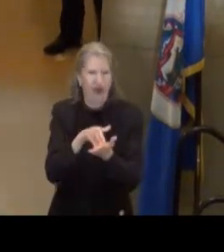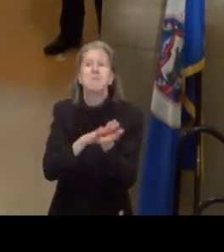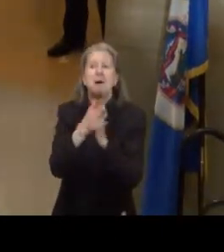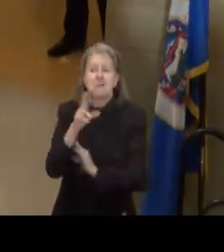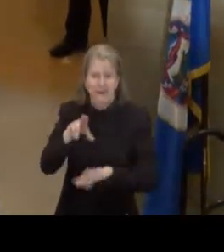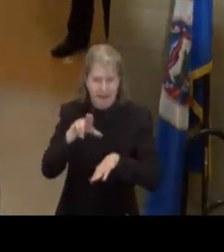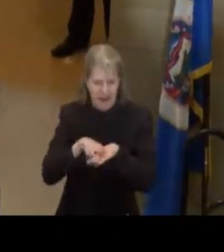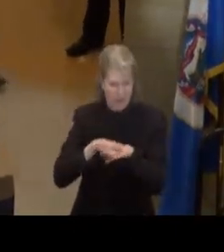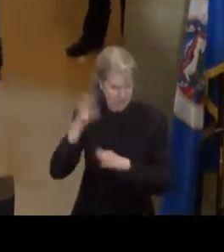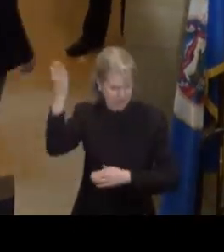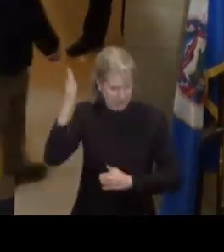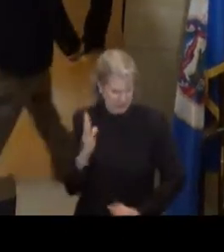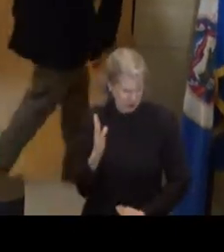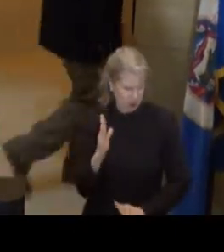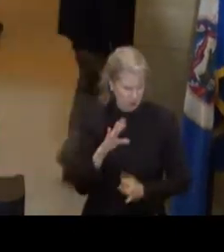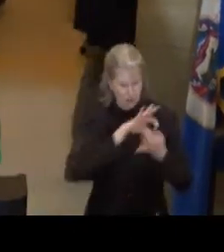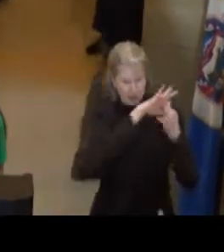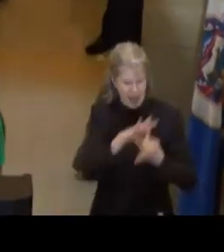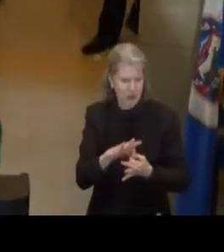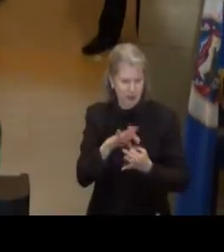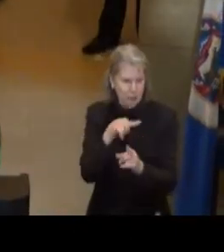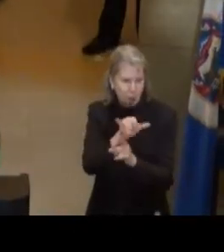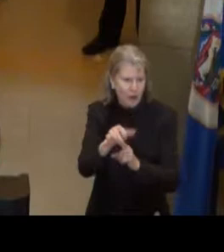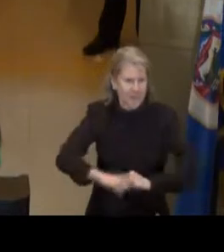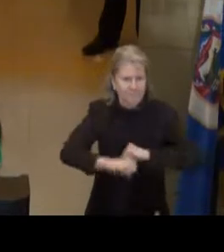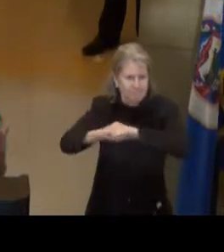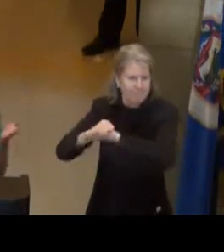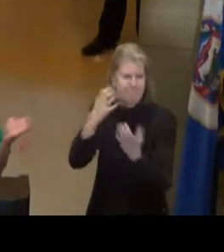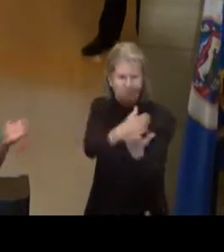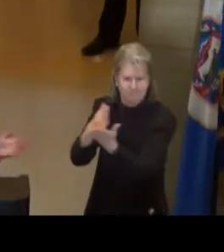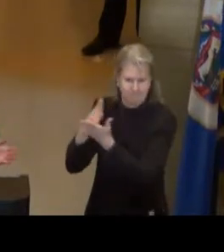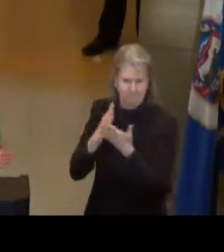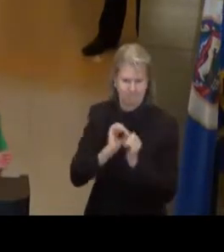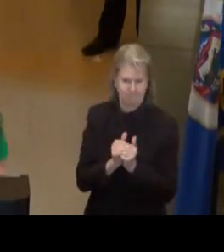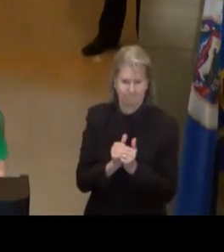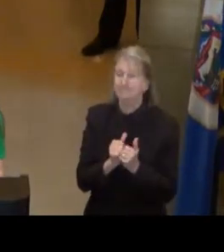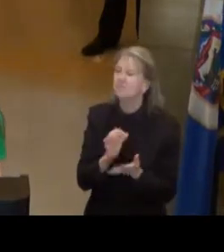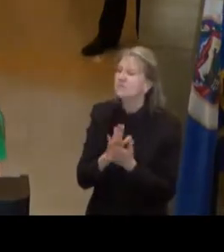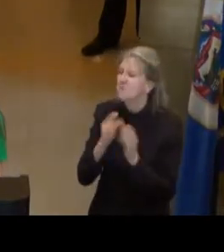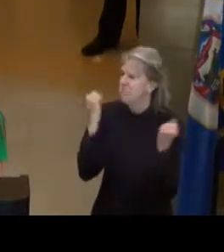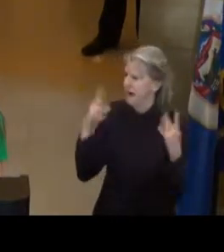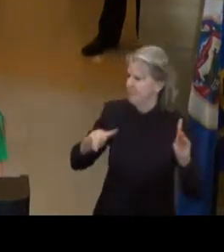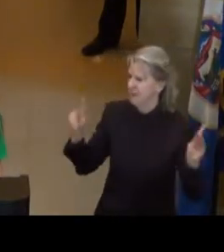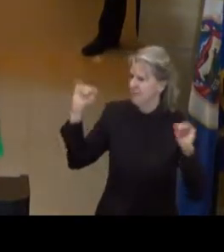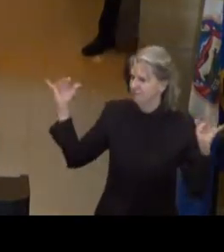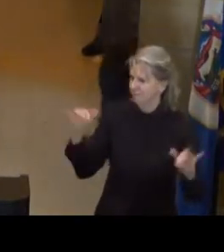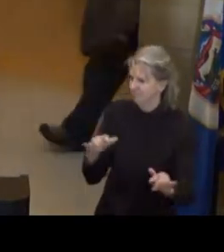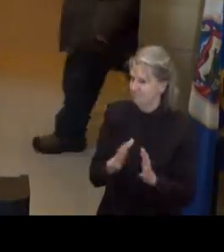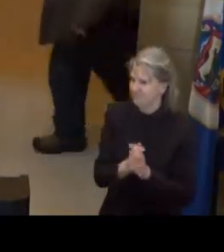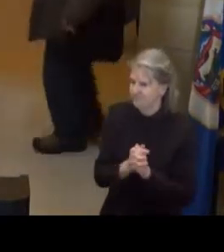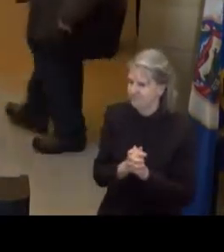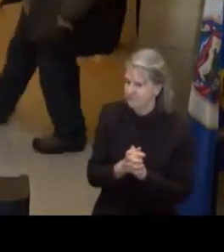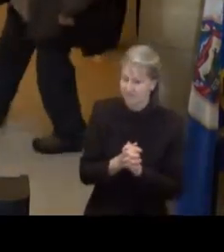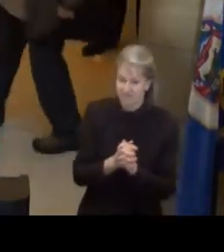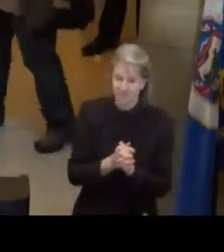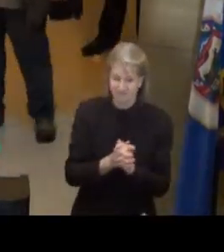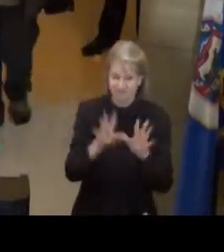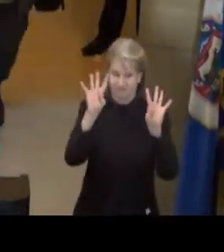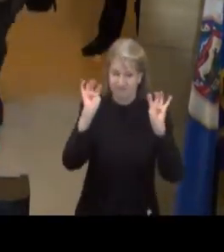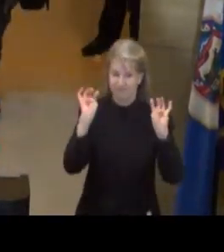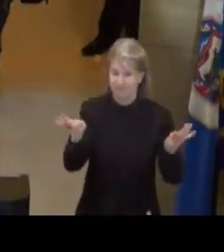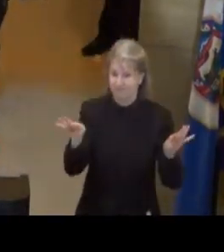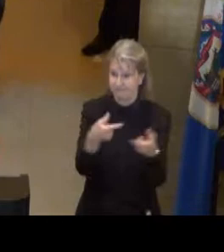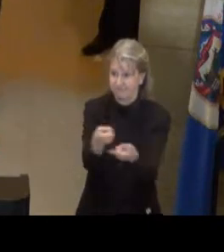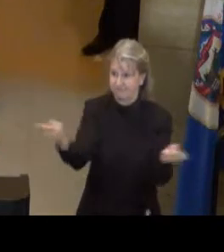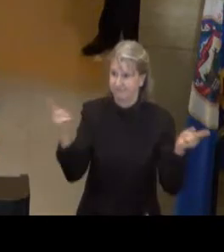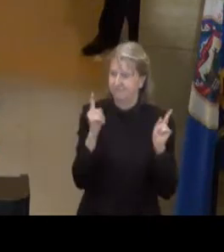speaker on bullying prevention. So first of all, it's an honor to be here, and wow, there's so many people here. How many of you